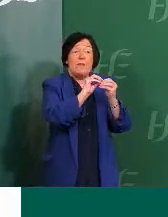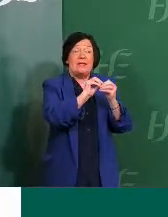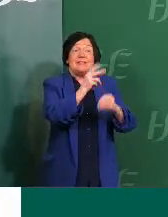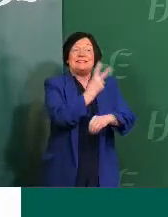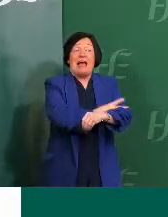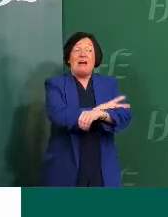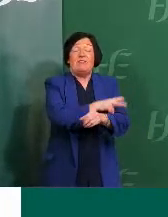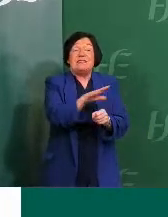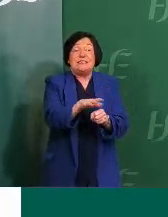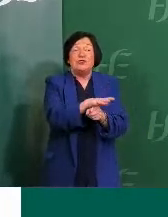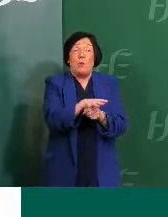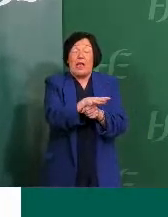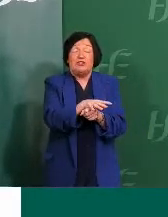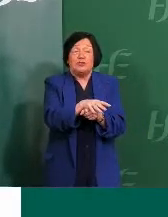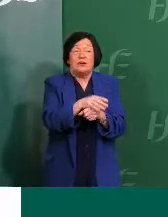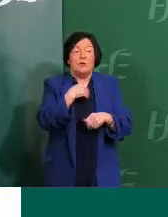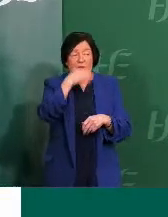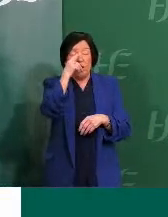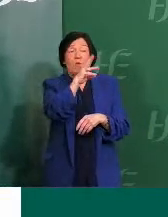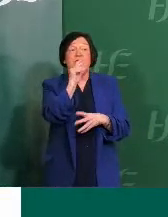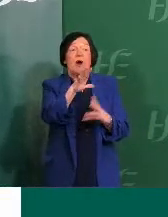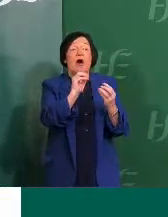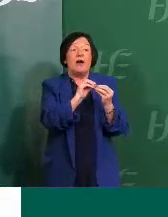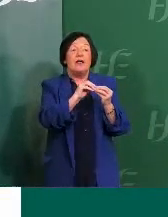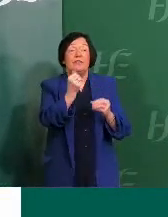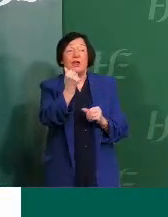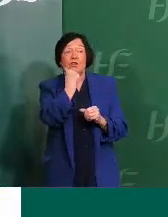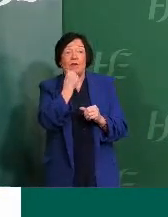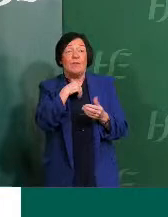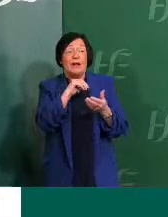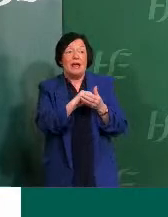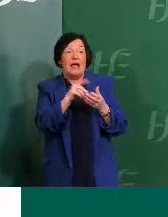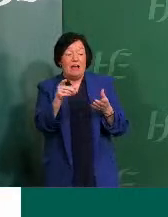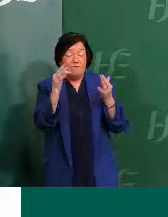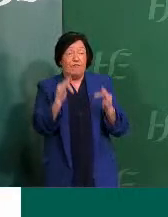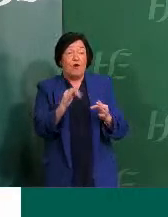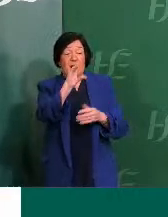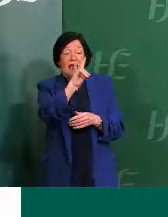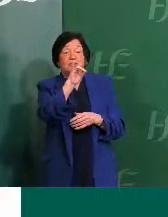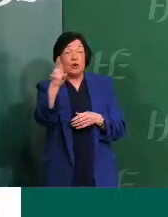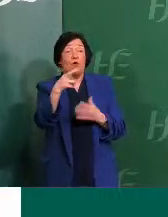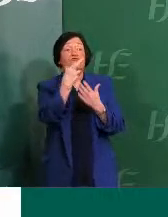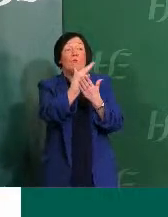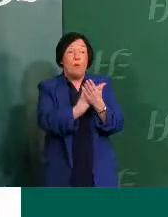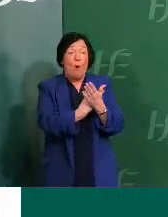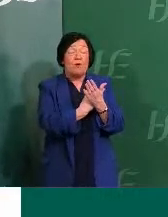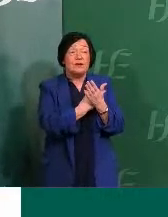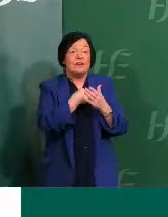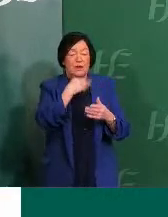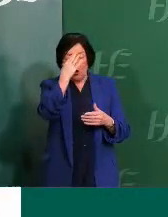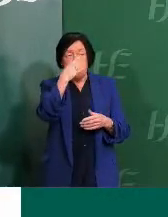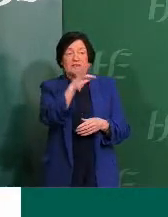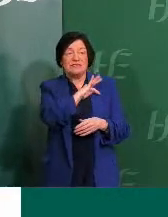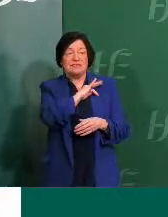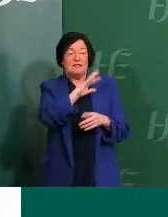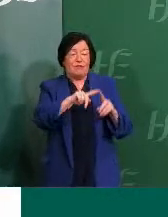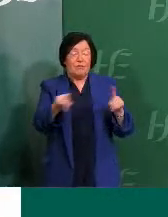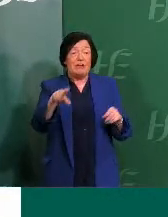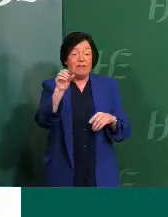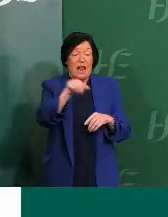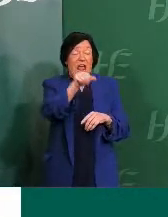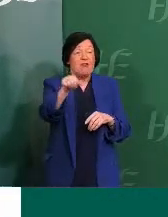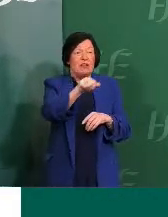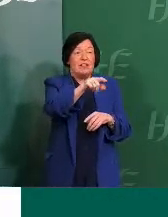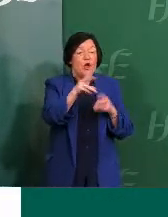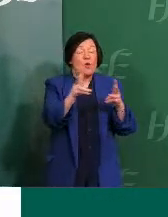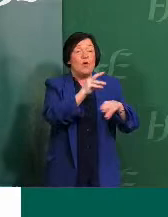situation, we know, as Paul said, that the numbers, so whilst we have a formal HR report We also know ourselves from sites that sites are all